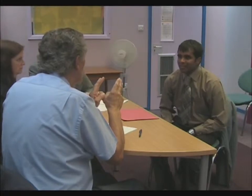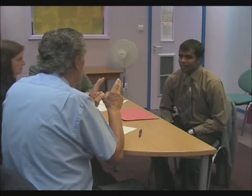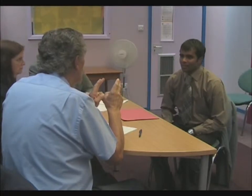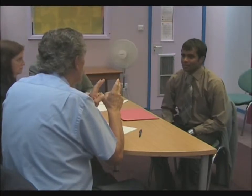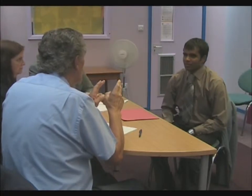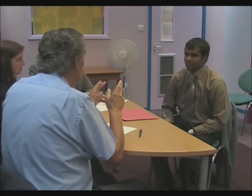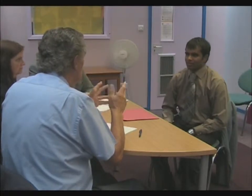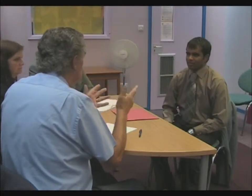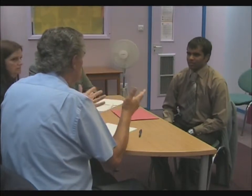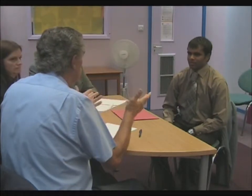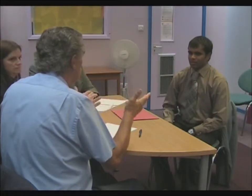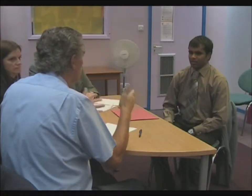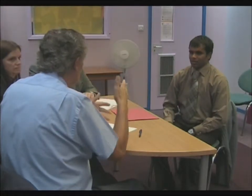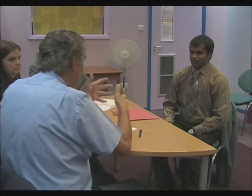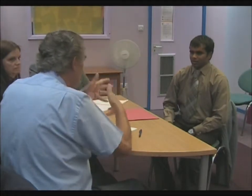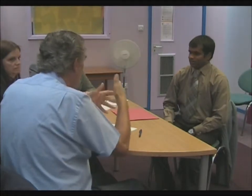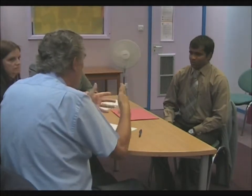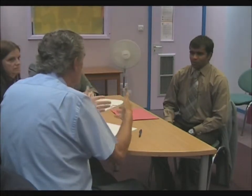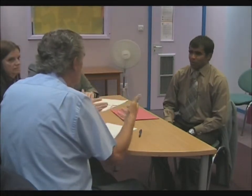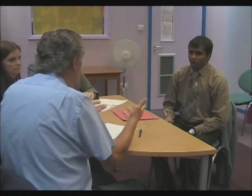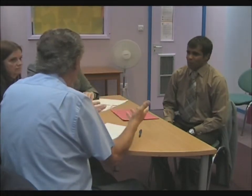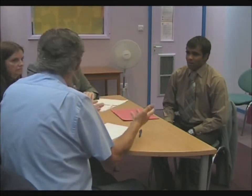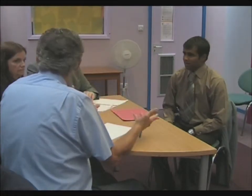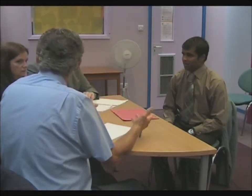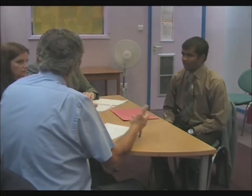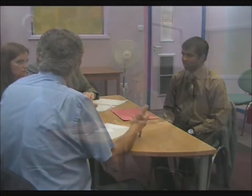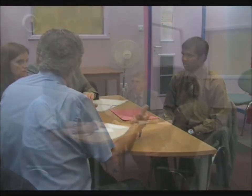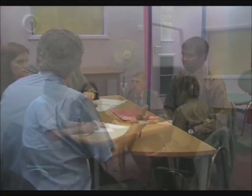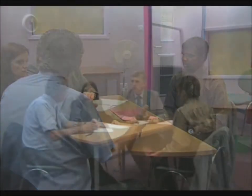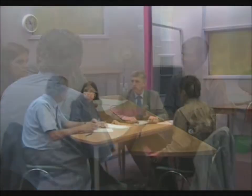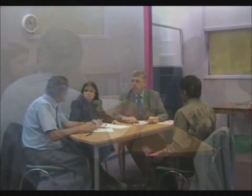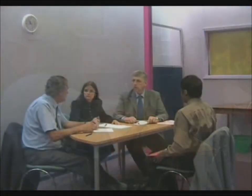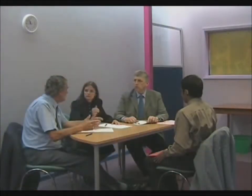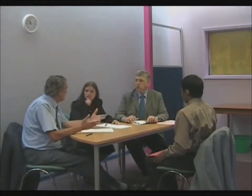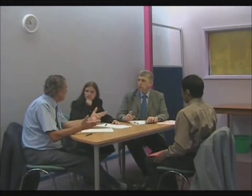don't understand you. You can't sign?